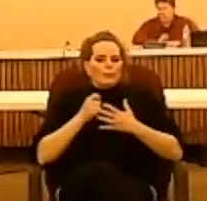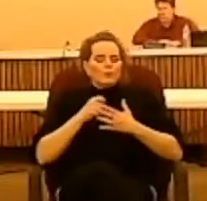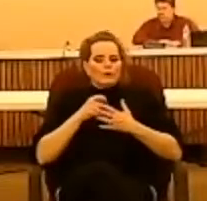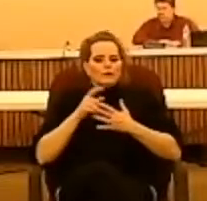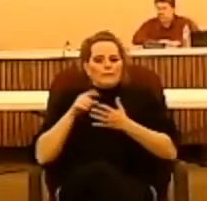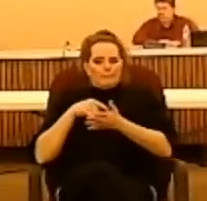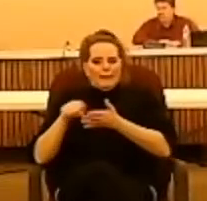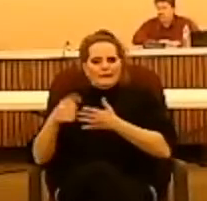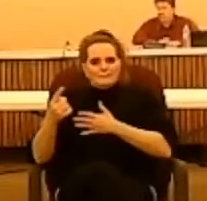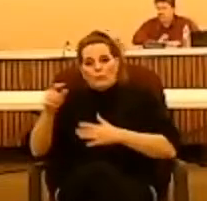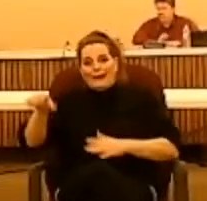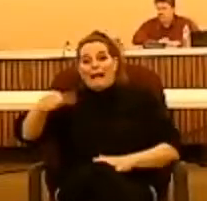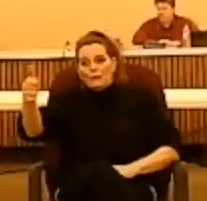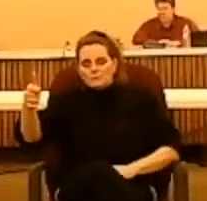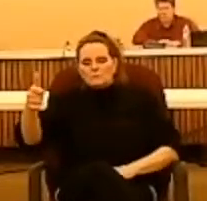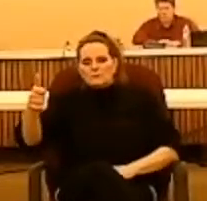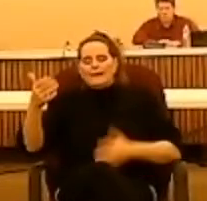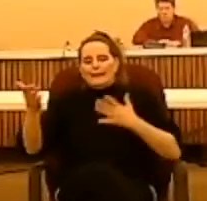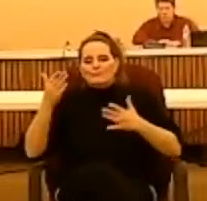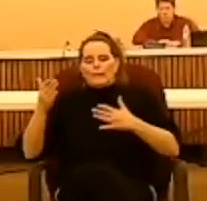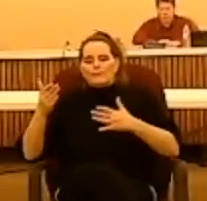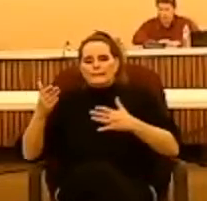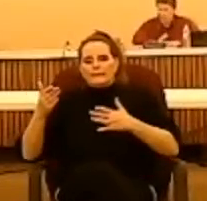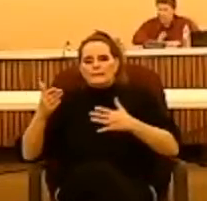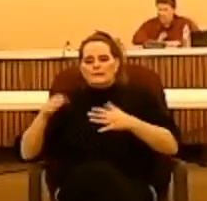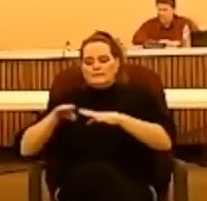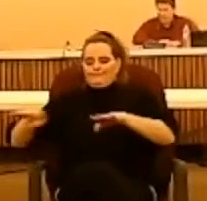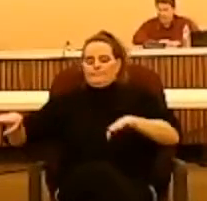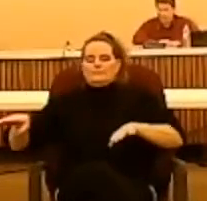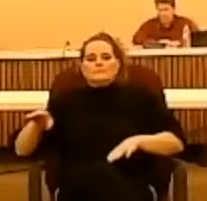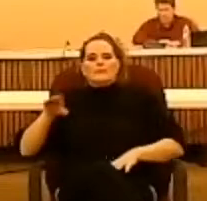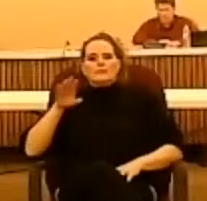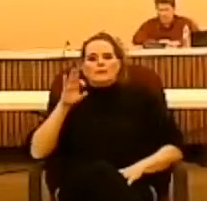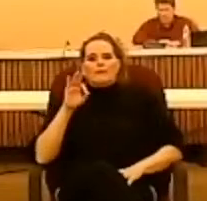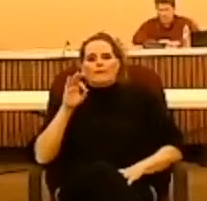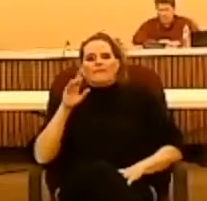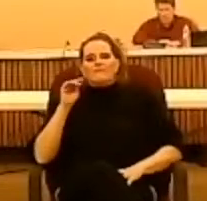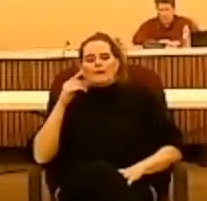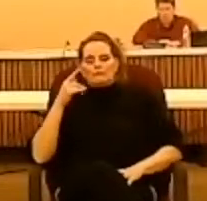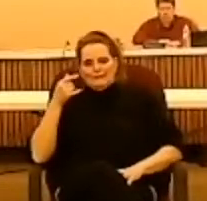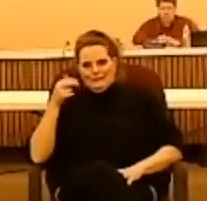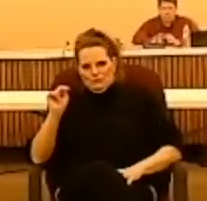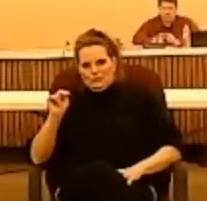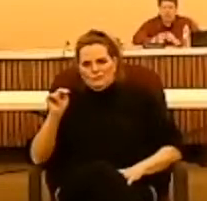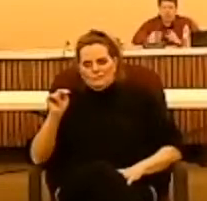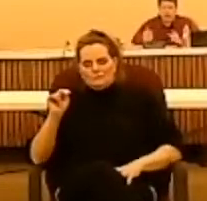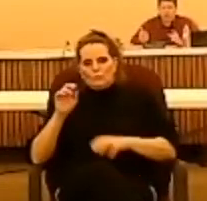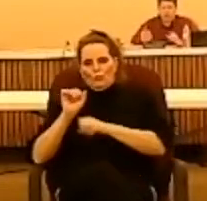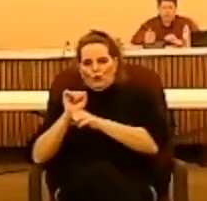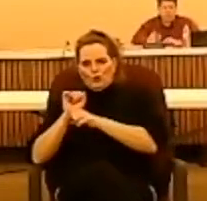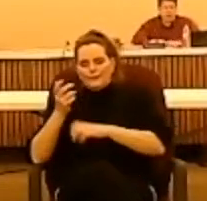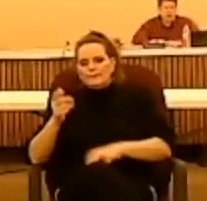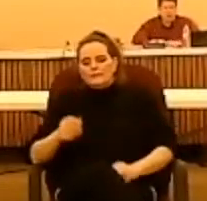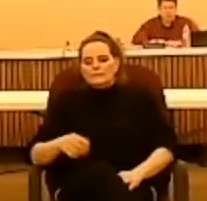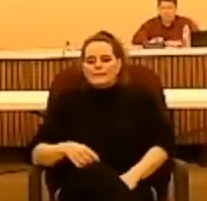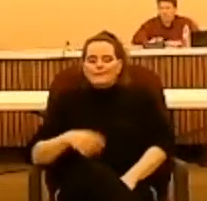the foundation work, but otherwise, and the reason there's some foundation is because to make